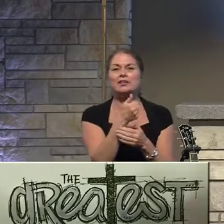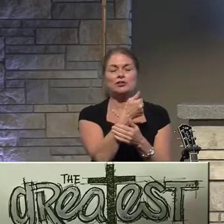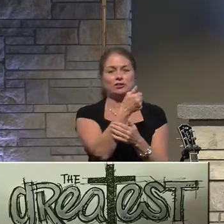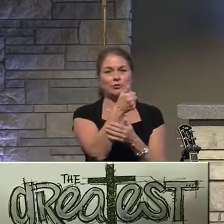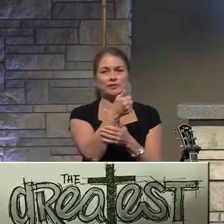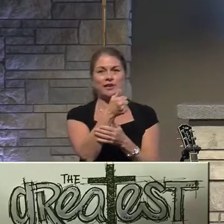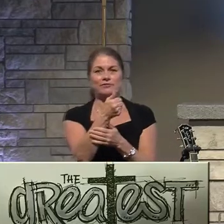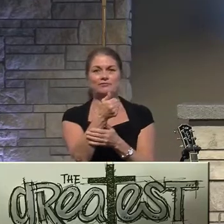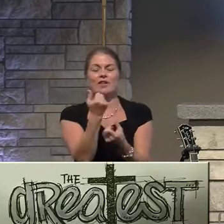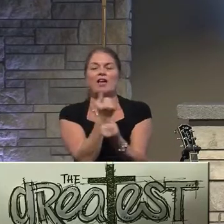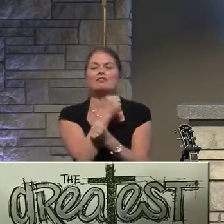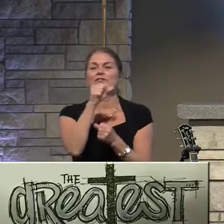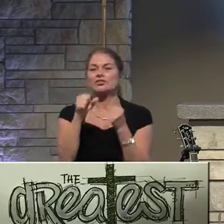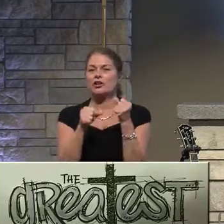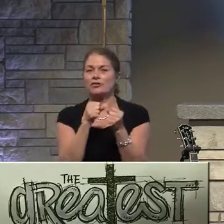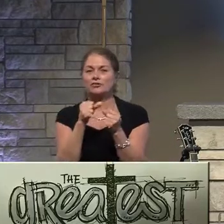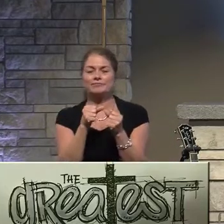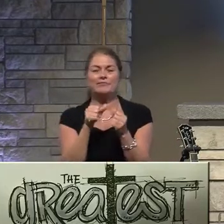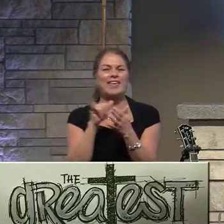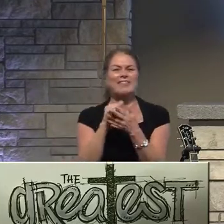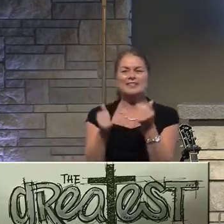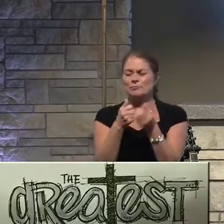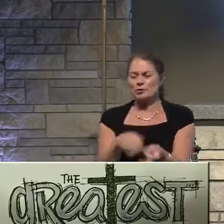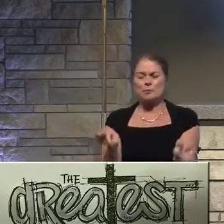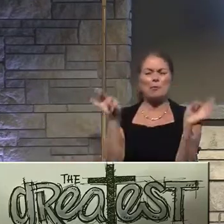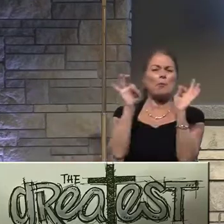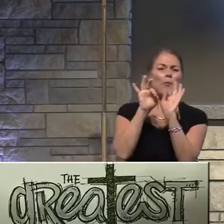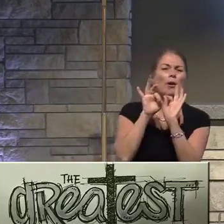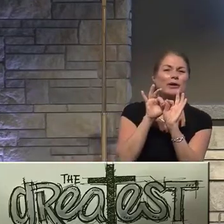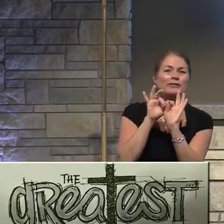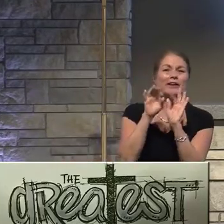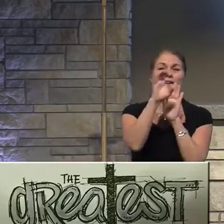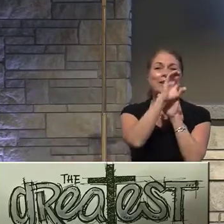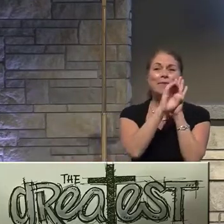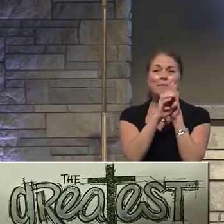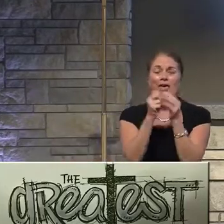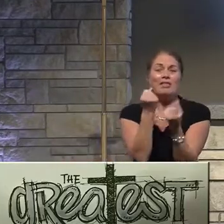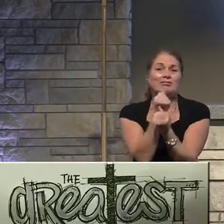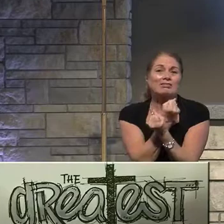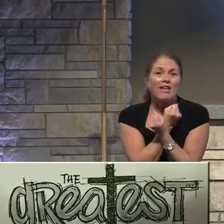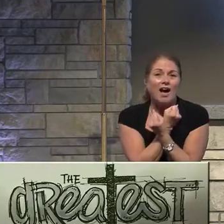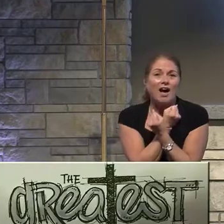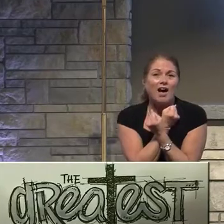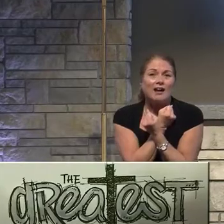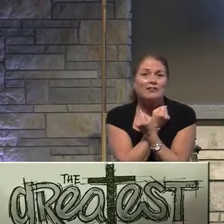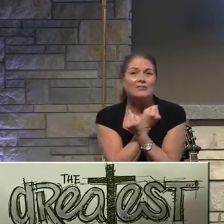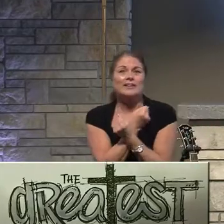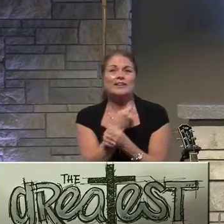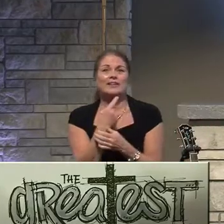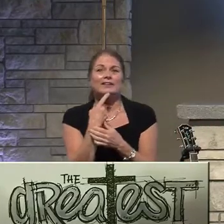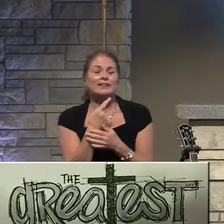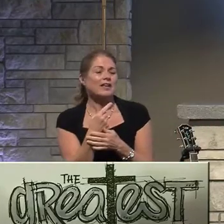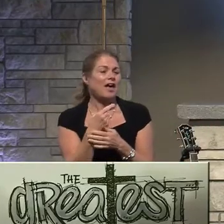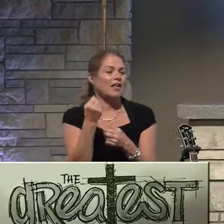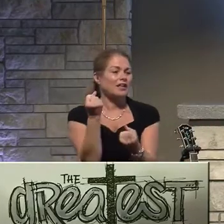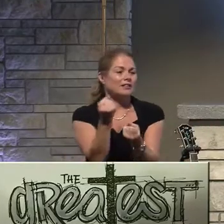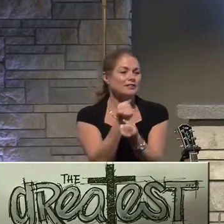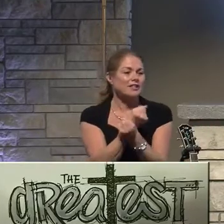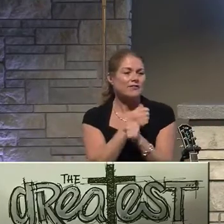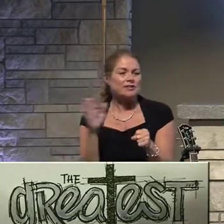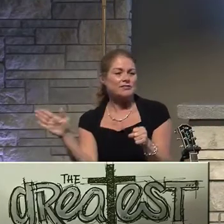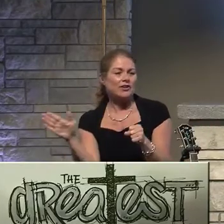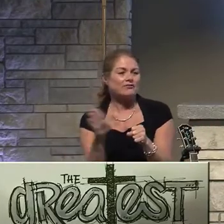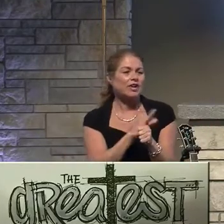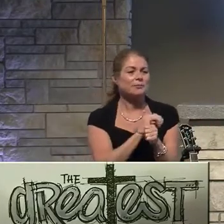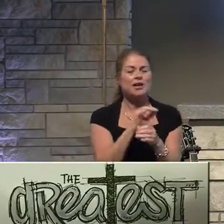That's the greatest commandment, love. St. Paul writes in Romans 13:10 that love is fulfillment